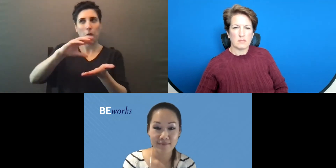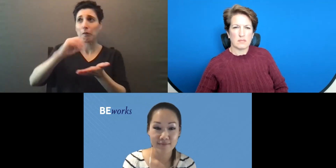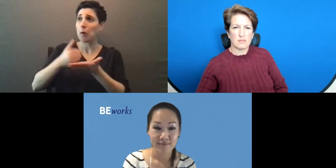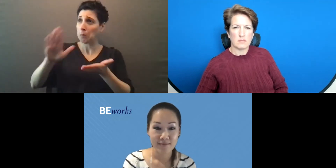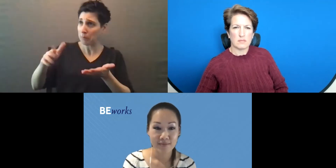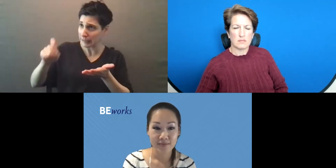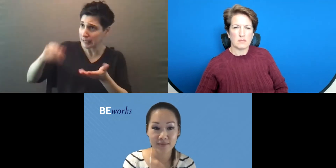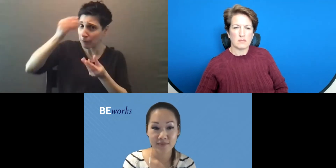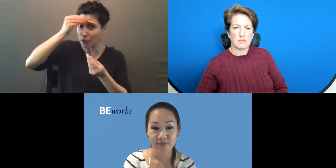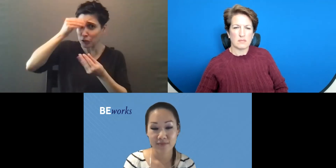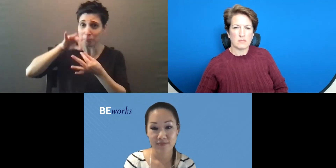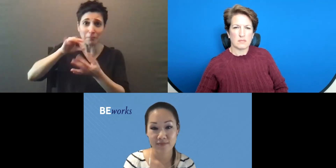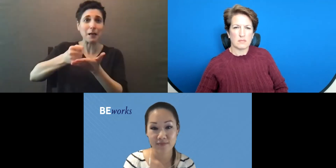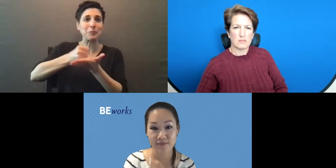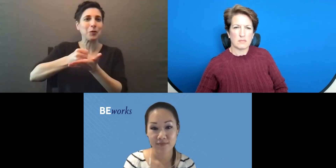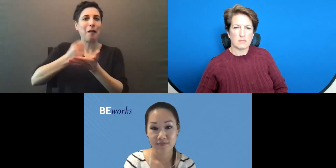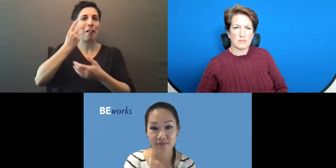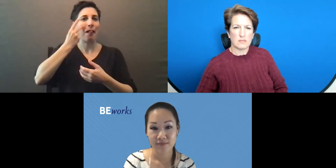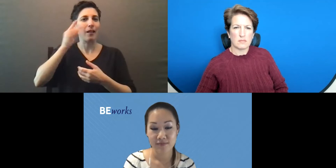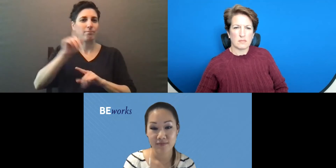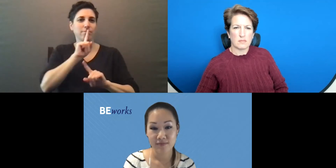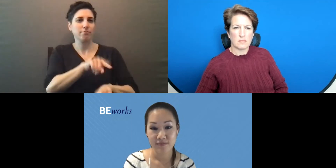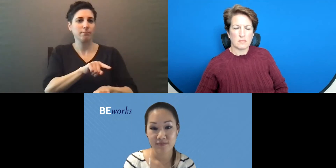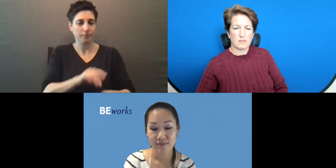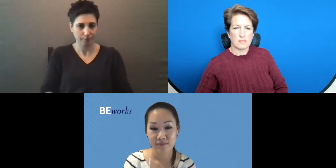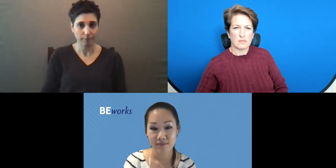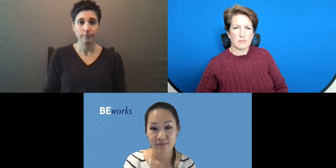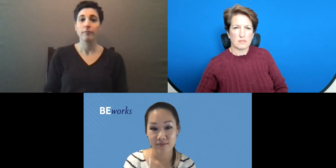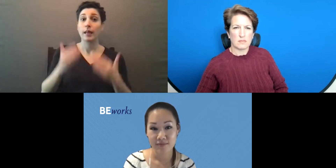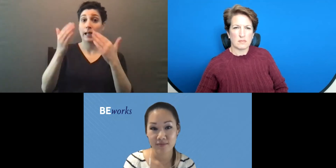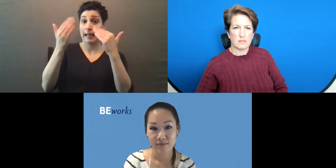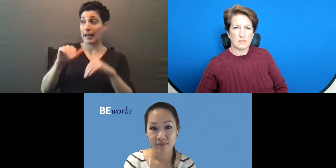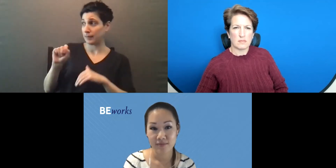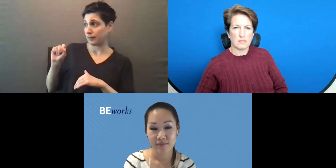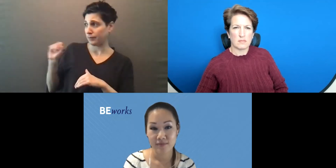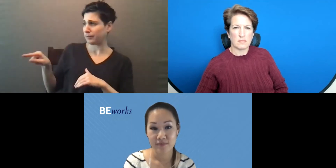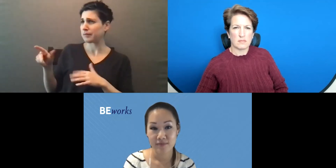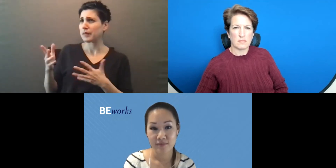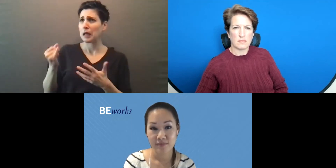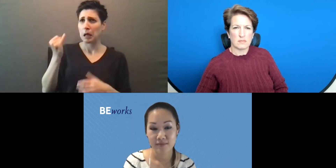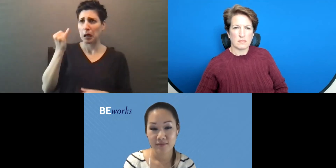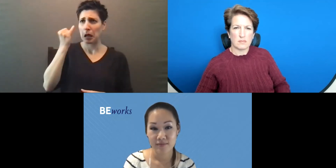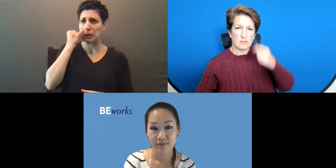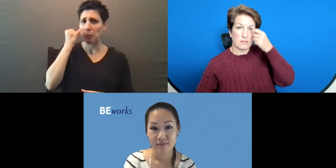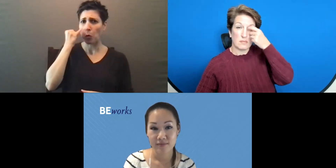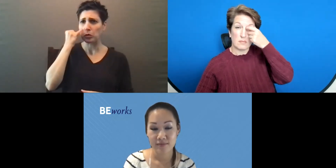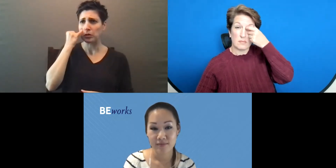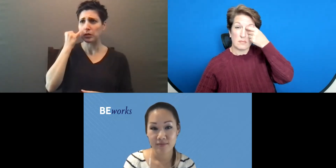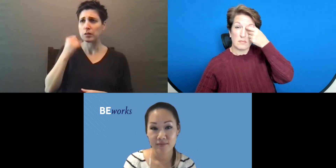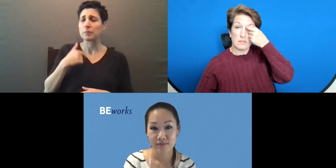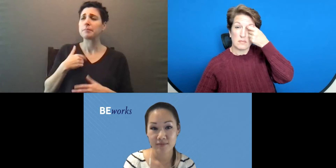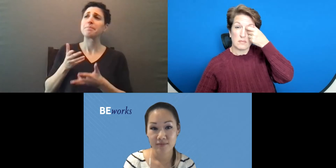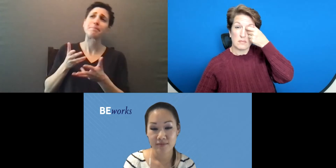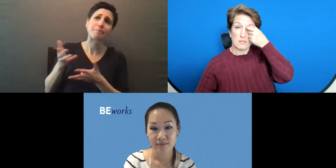Great. The next question is how to deal with safety, rejection, as well as microaggressions